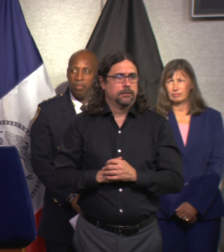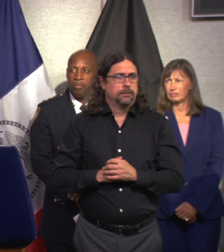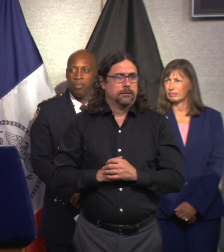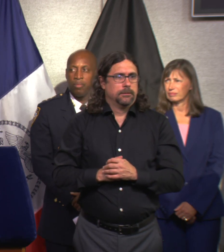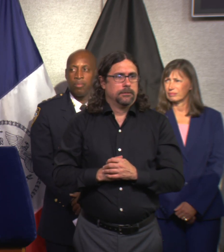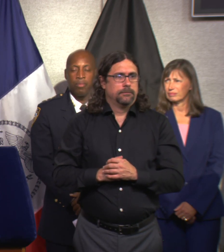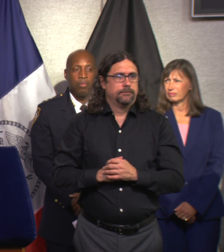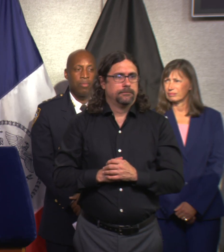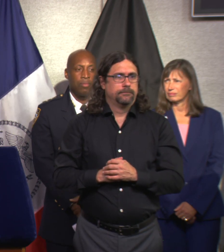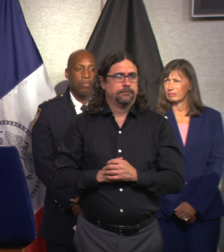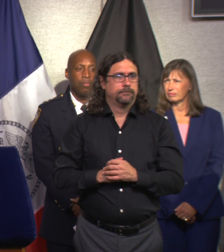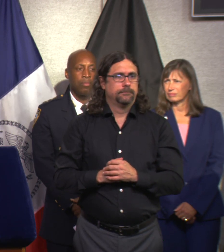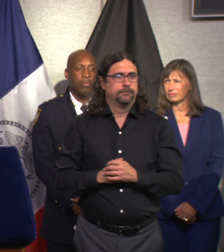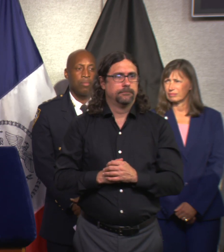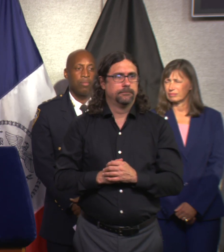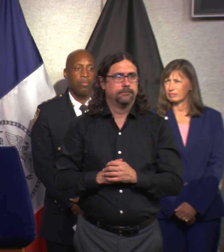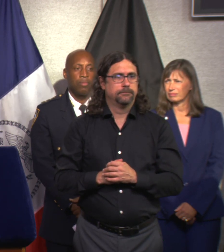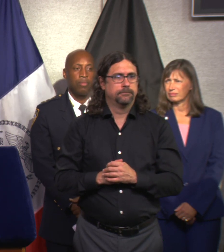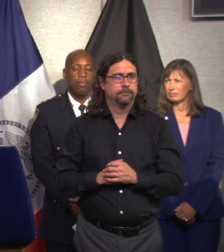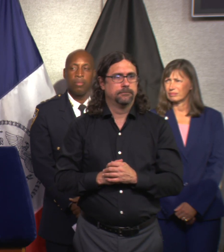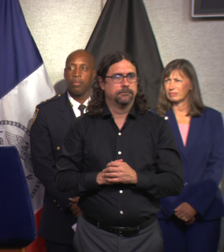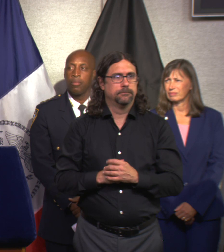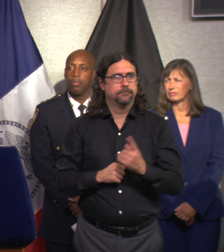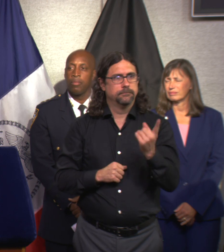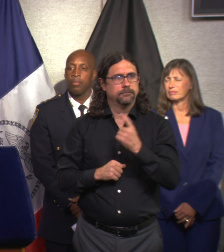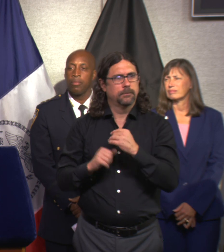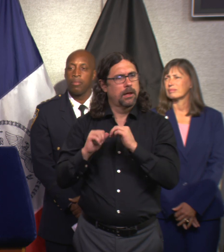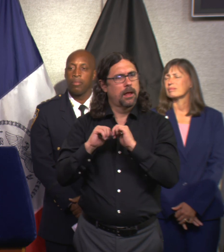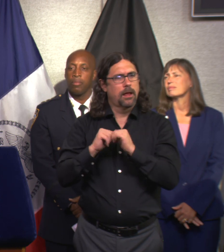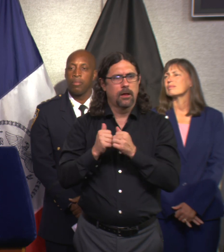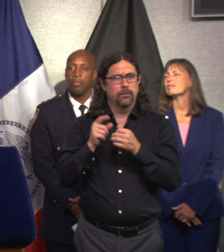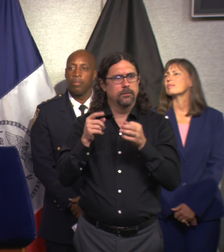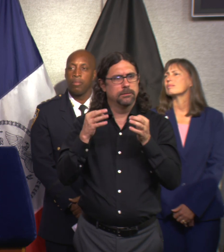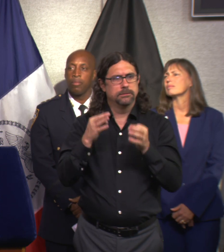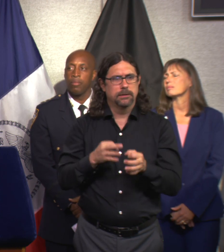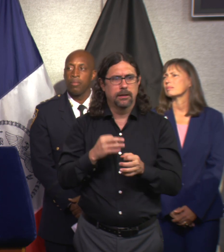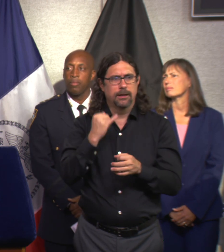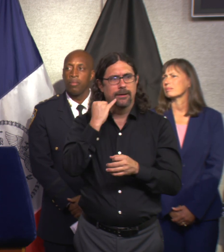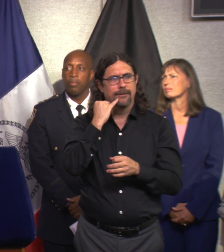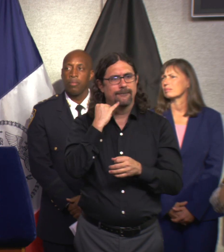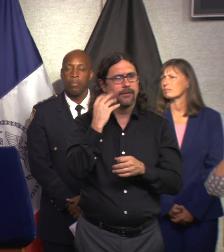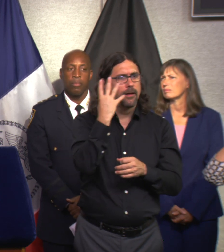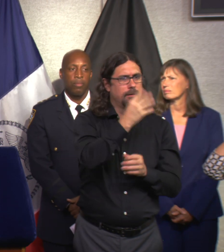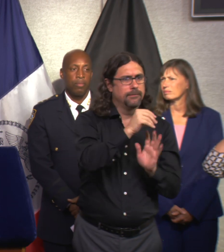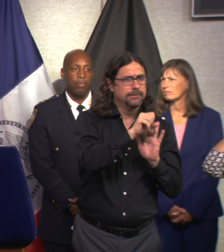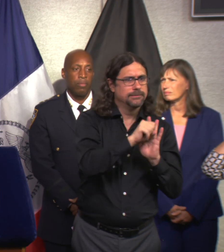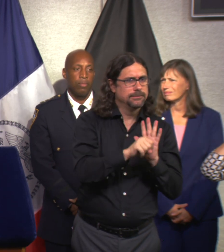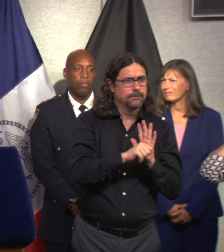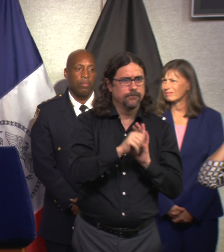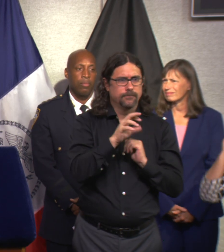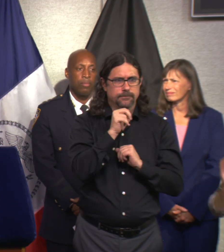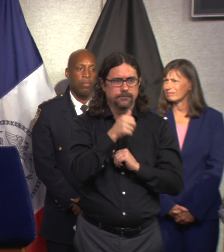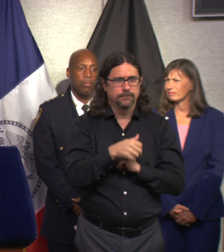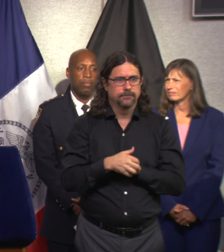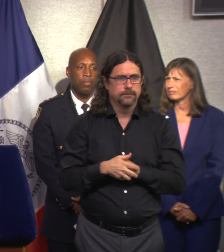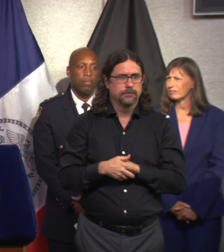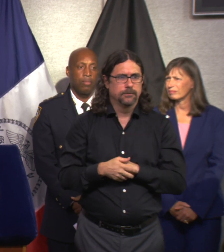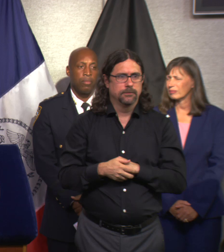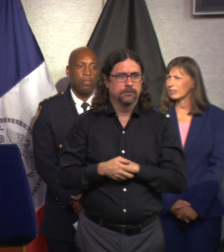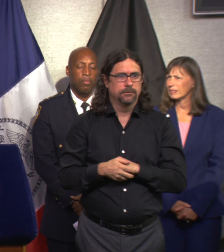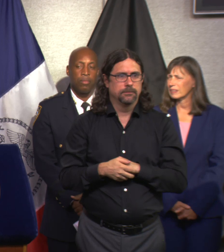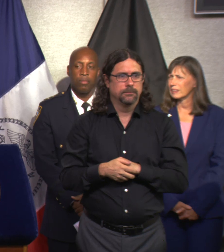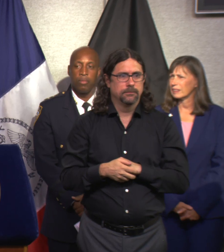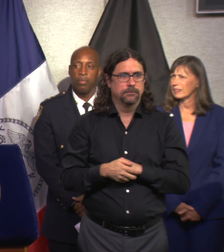It's Coming the back from same. DC, there's a train every hour. Yeah, but you know what? It's if you think something's happening, you don't go to DC even. I